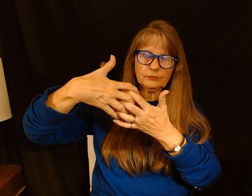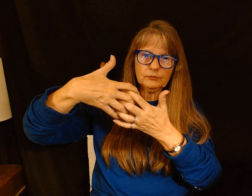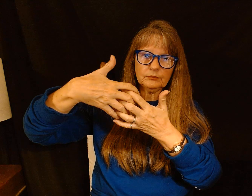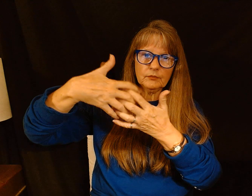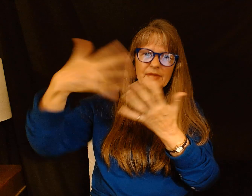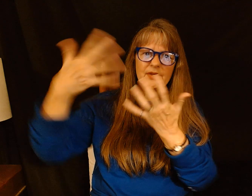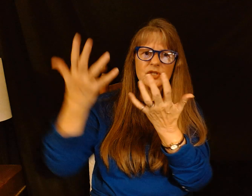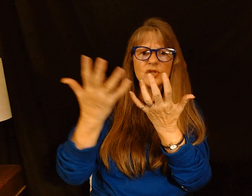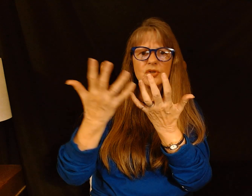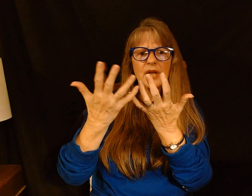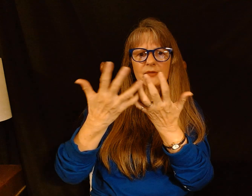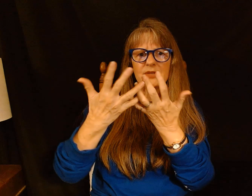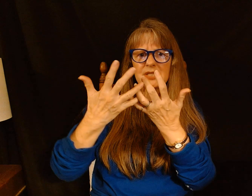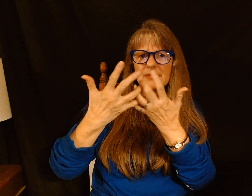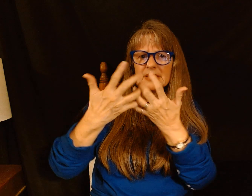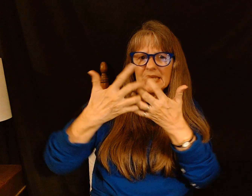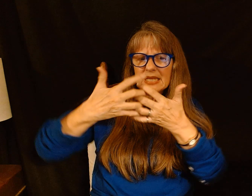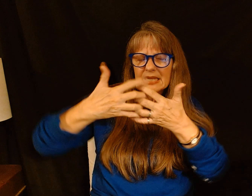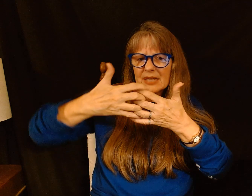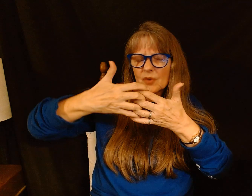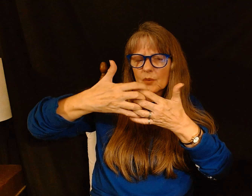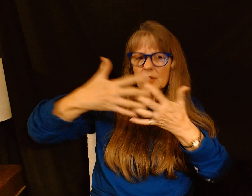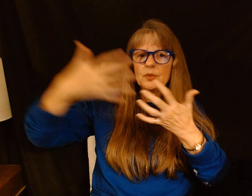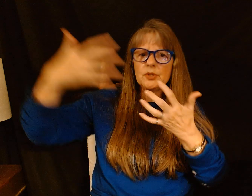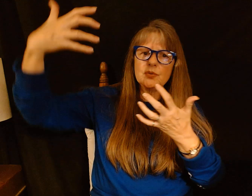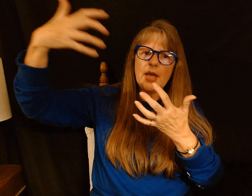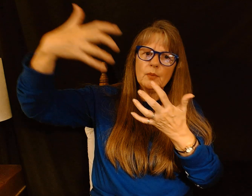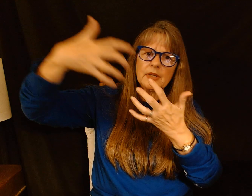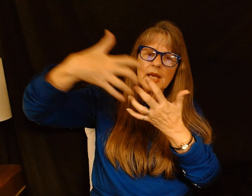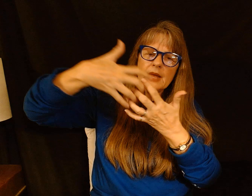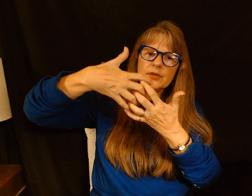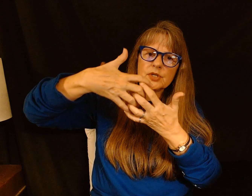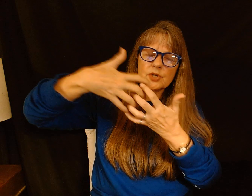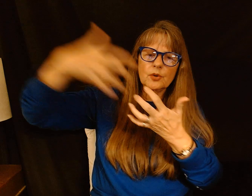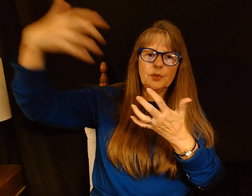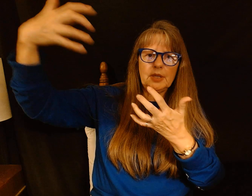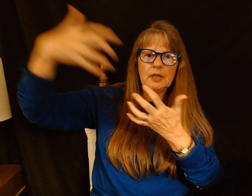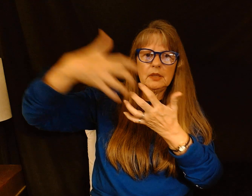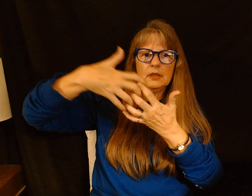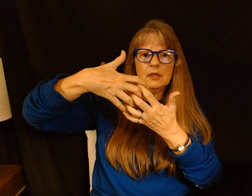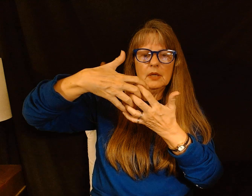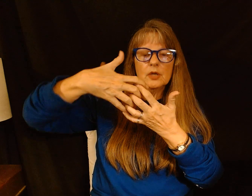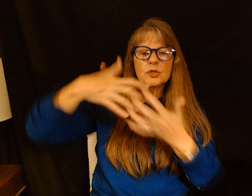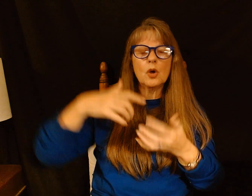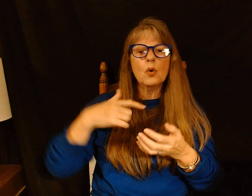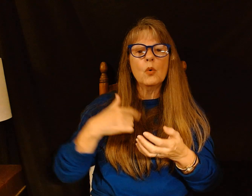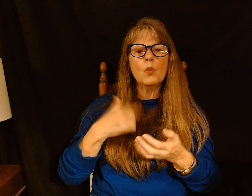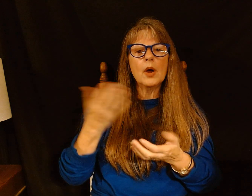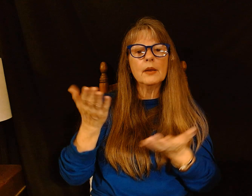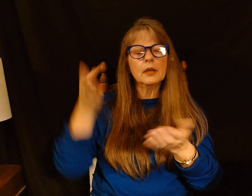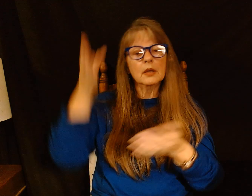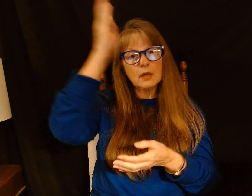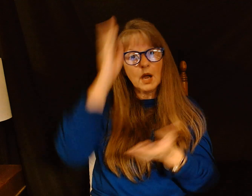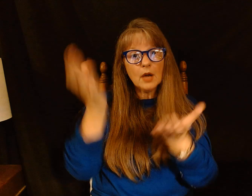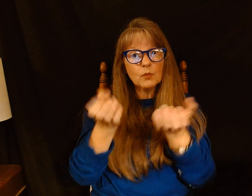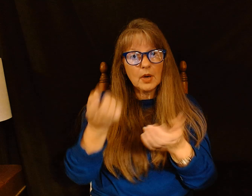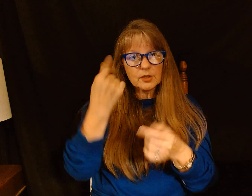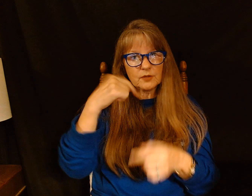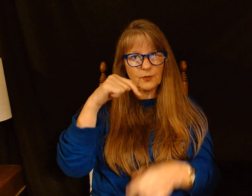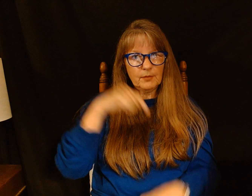This is to kind of assimilate, so I really wouldn't do that one. This is agree. So what God wants for